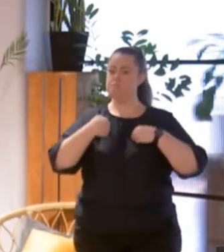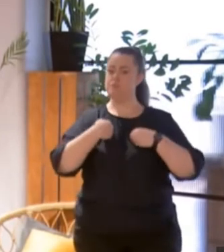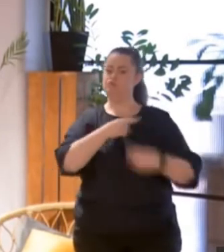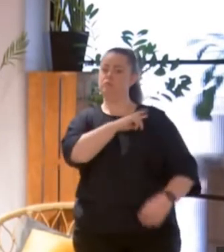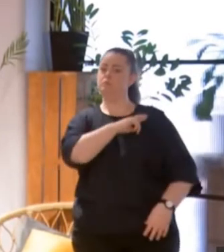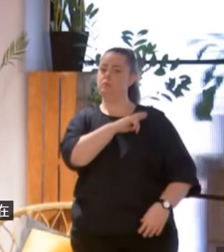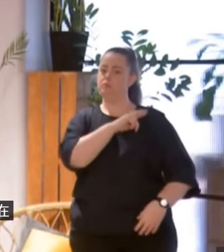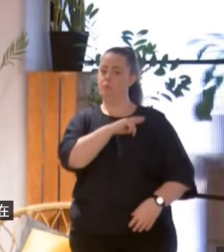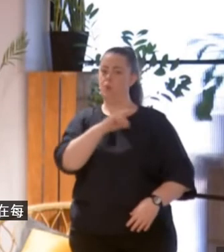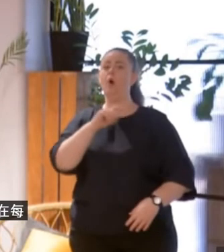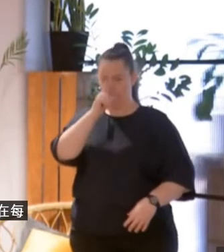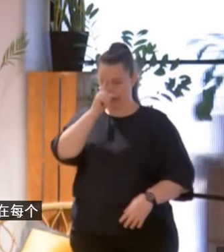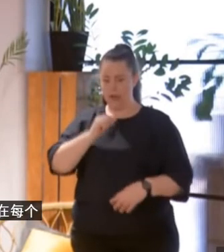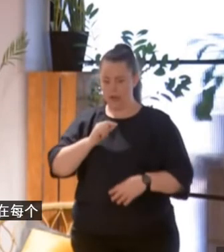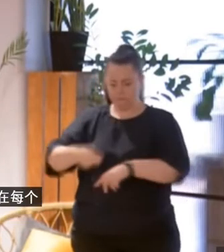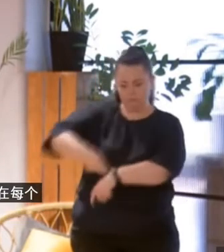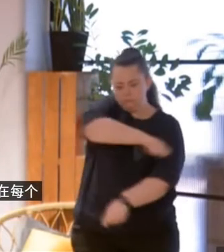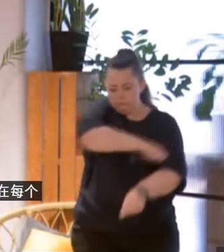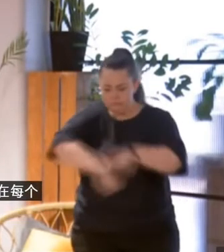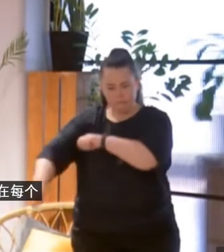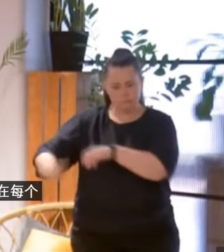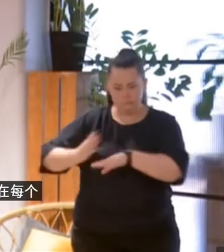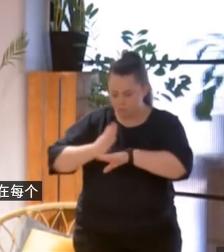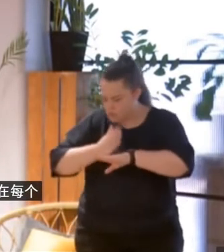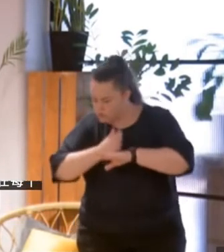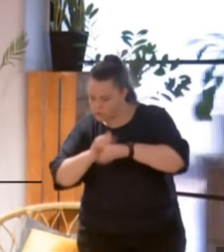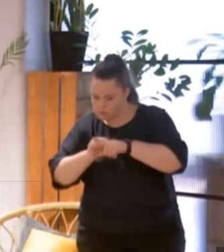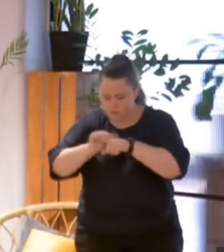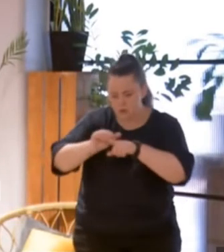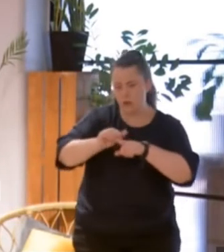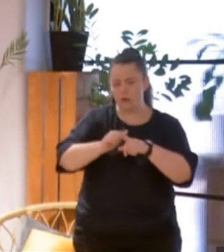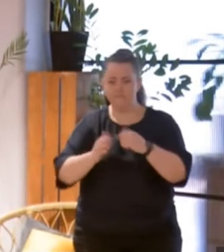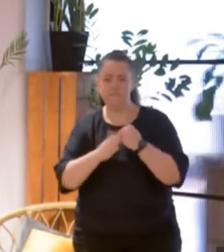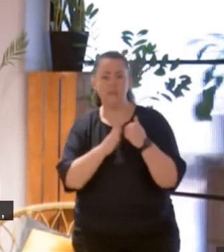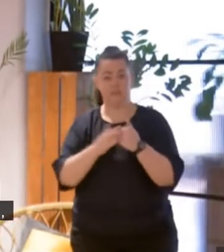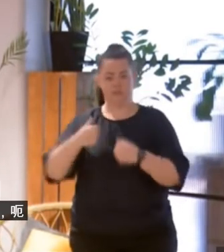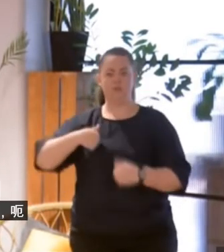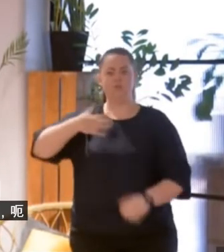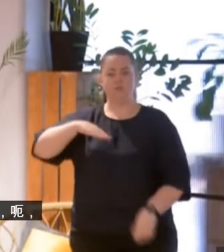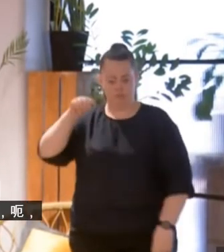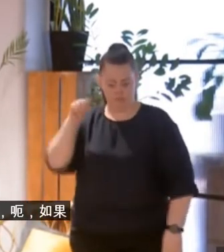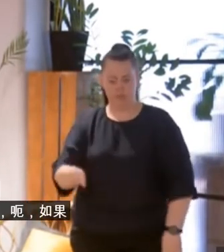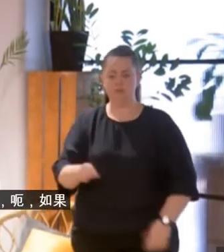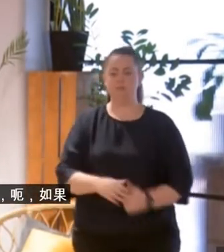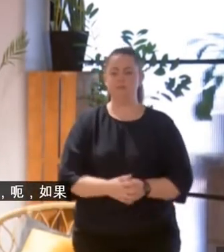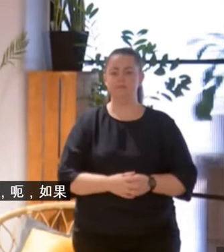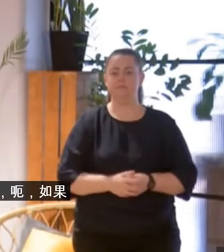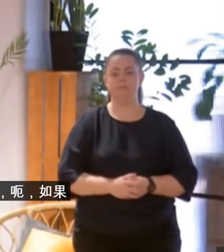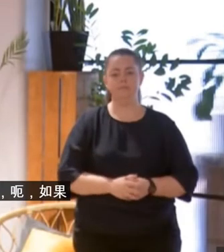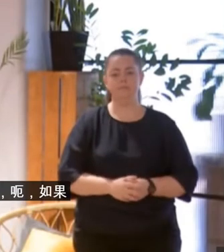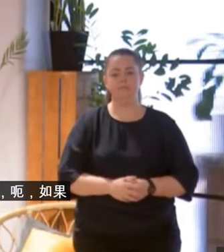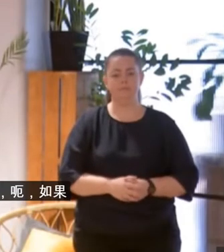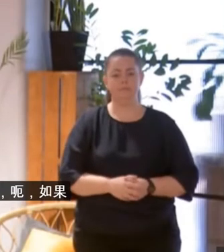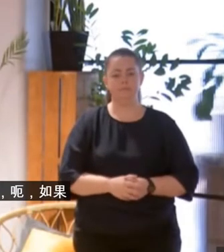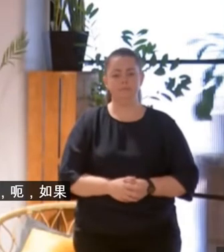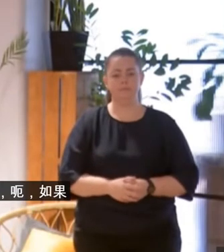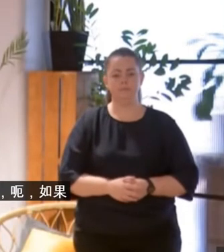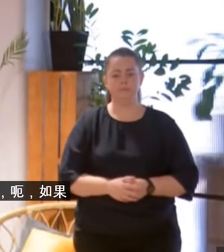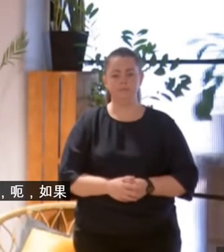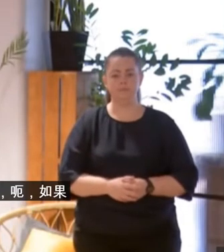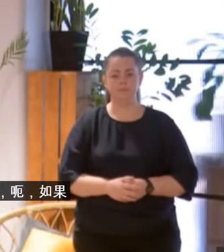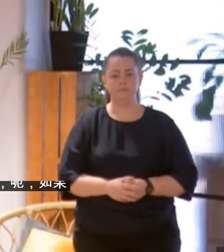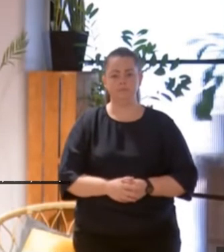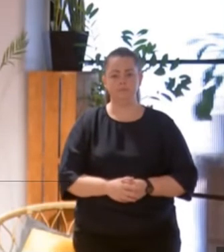Finally, boosters. We say in every press conference, I want to reiterate this message today. If it has been 3 months since your